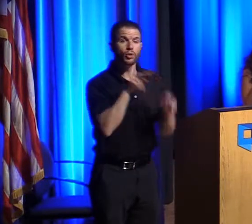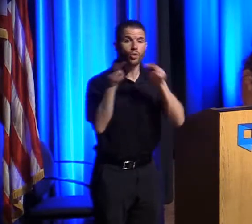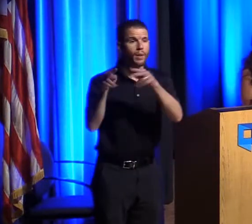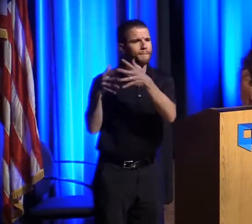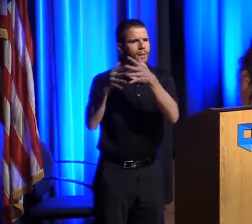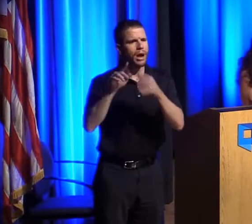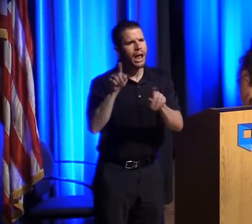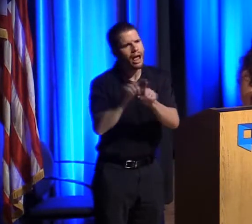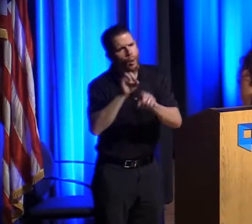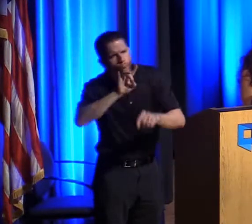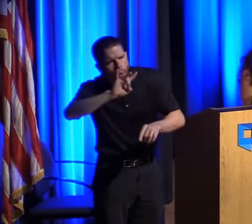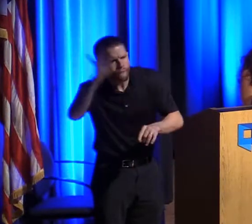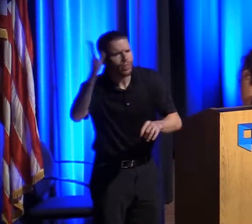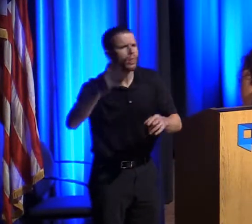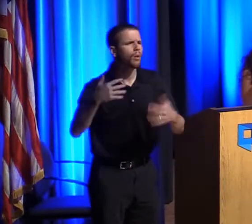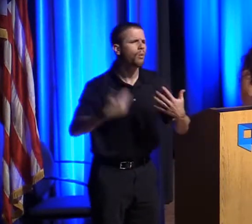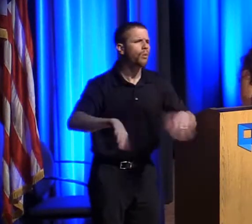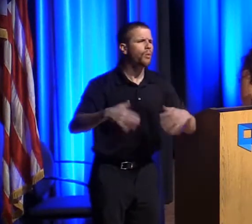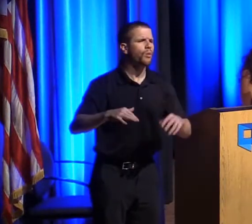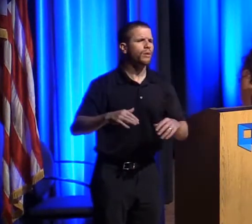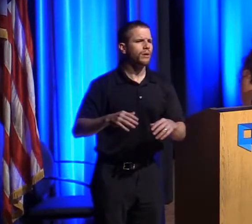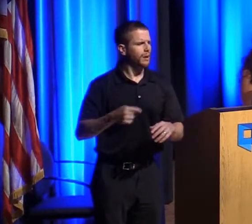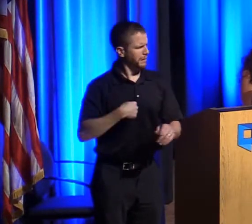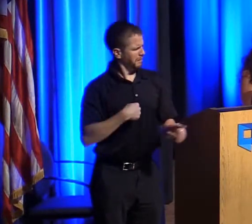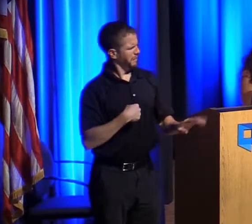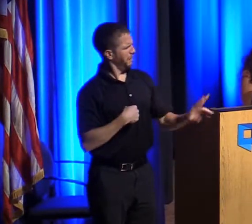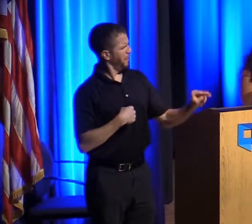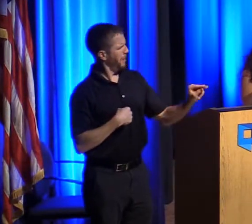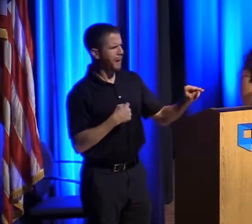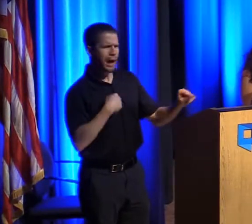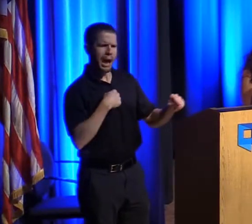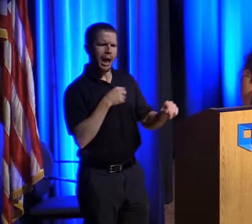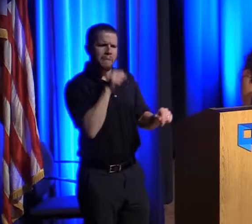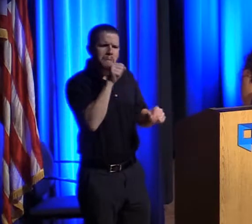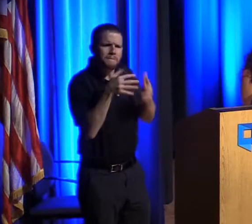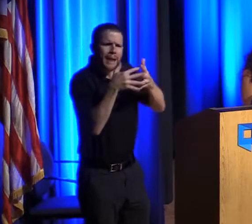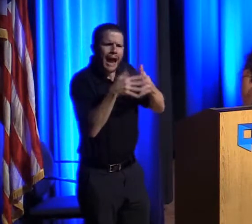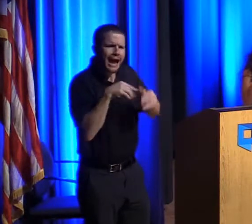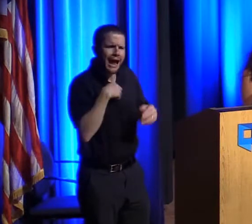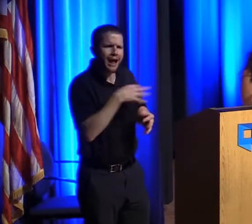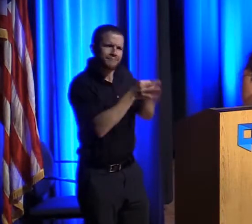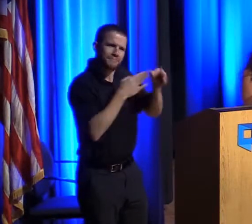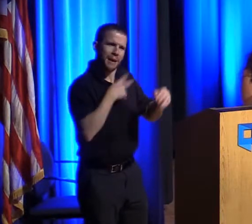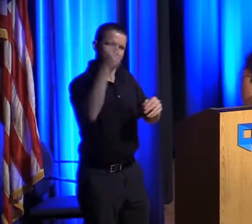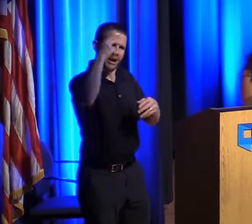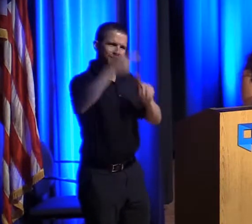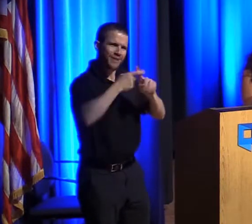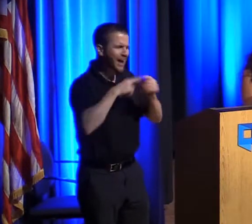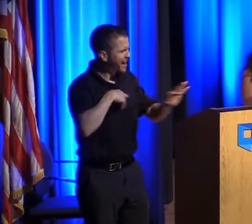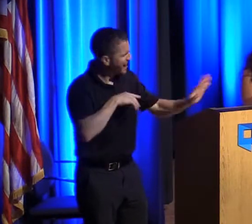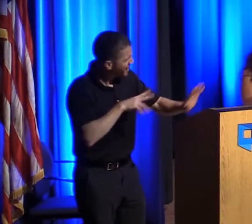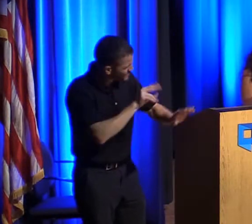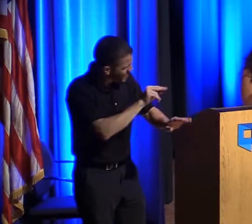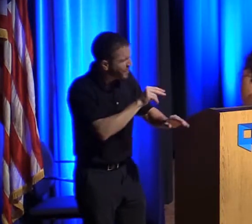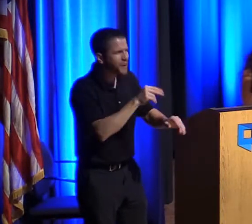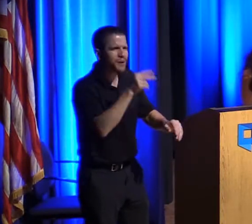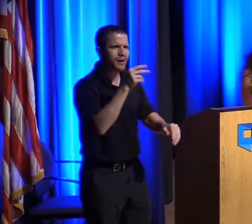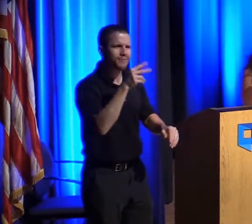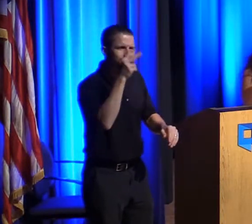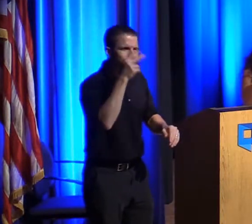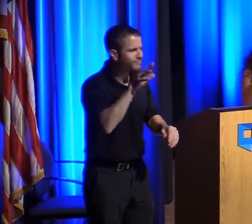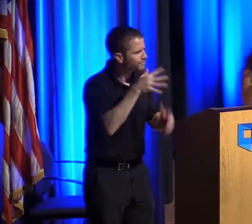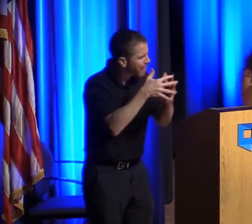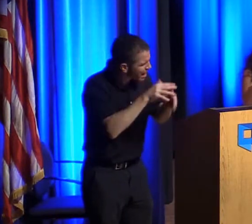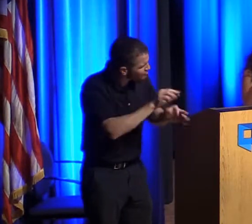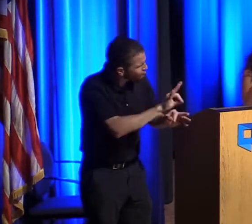And so I found myself actually sort of defending this country and the very good people who I live with and